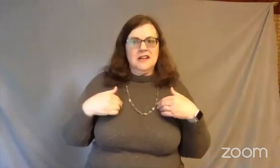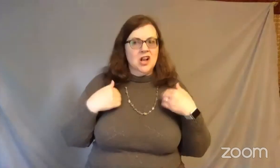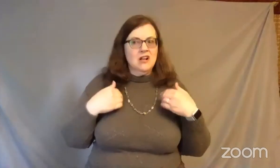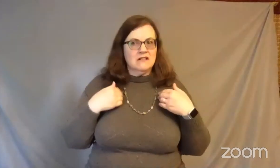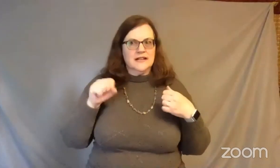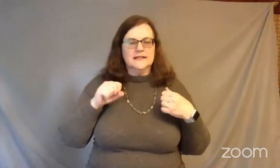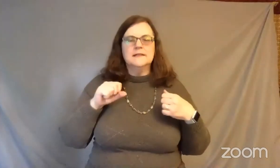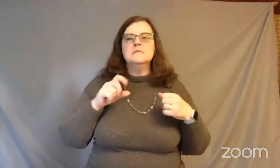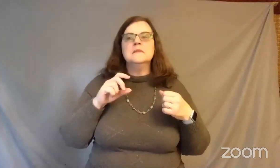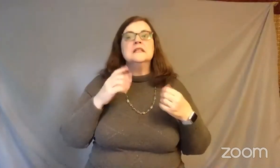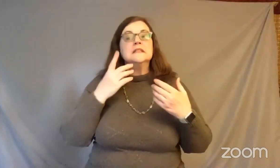We see children